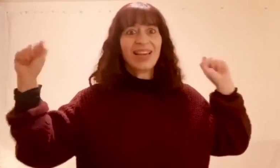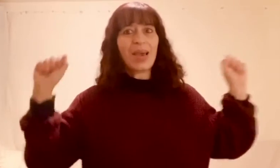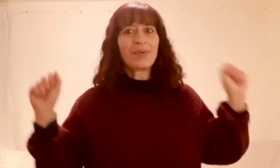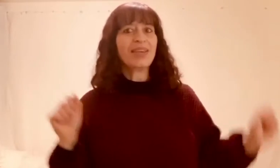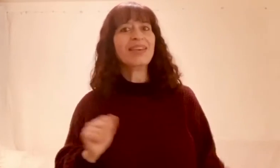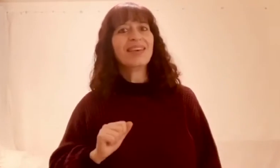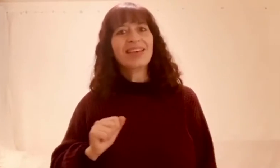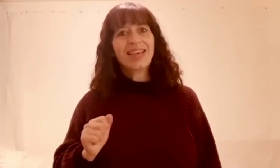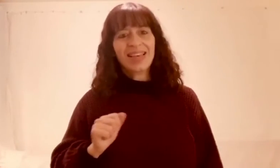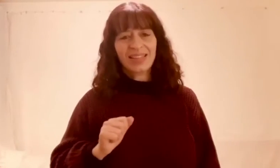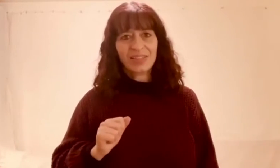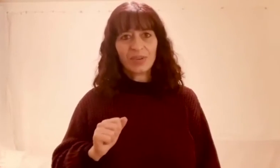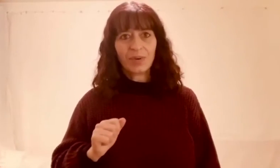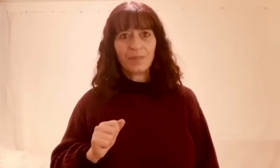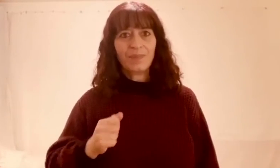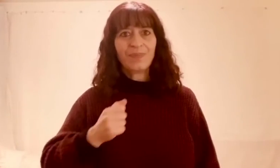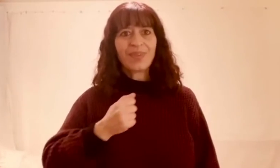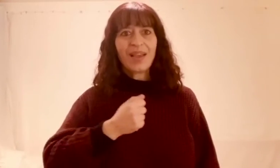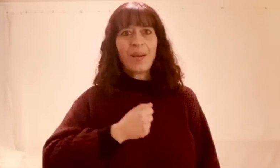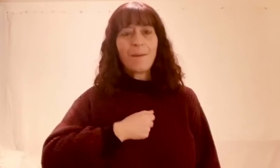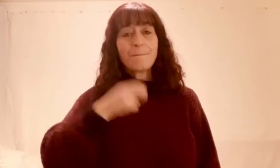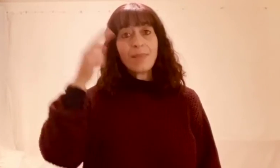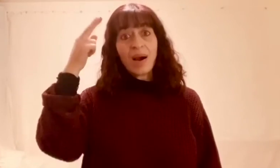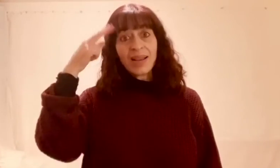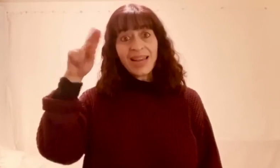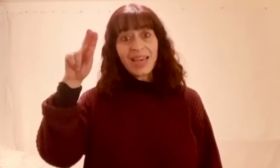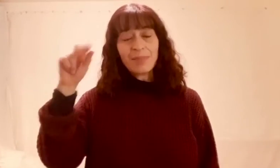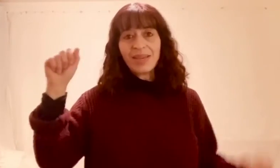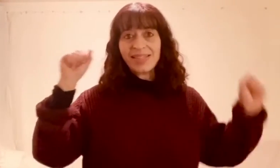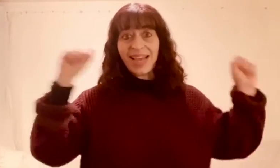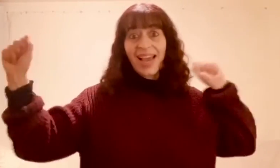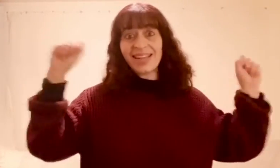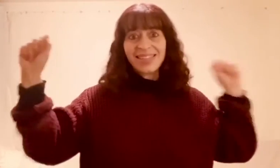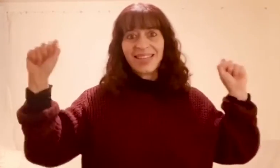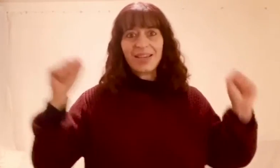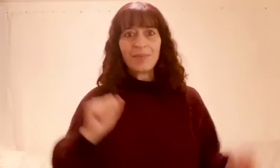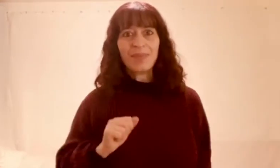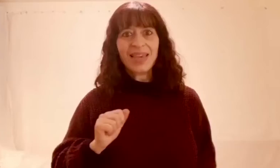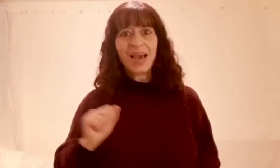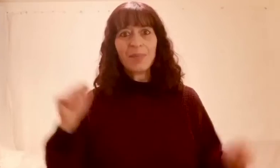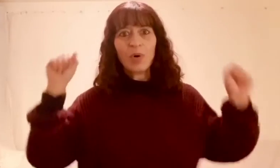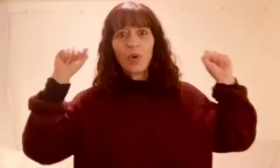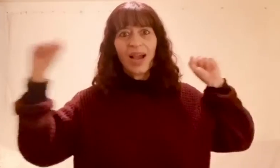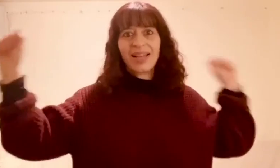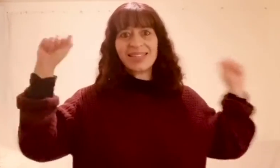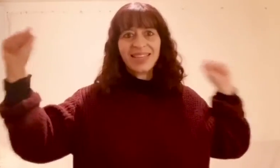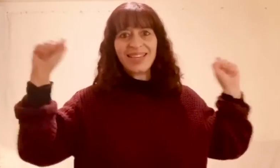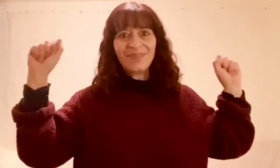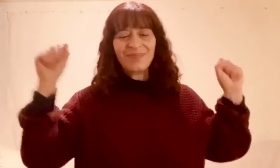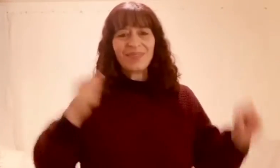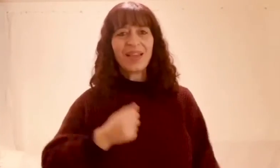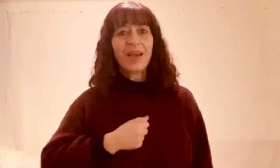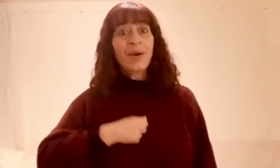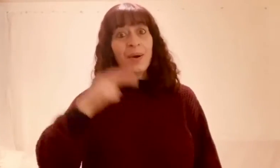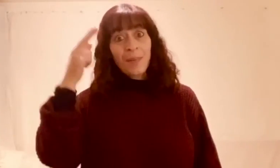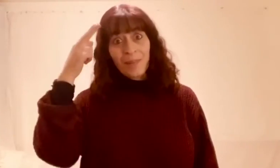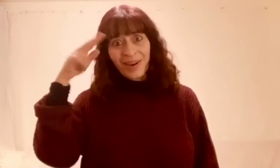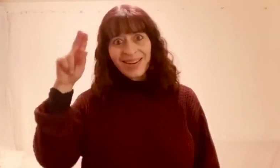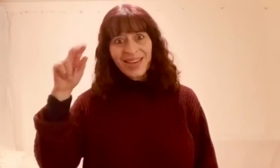happy in the song. My name is Andy, me llamo Andy. My name